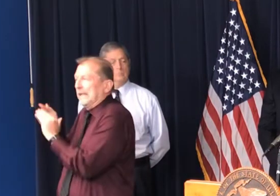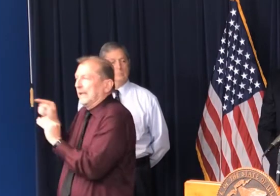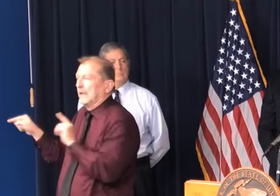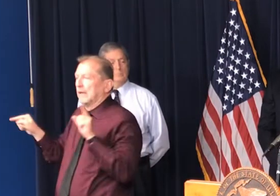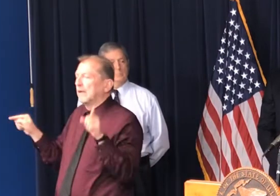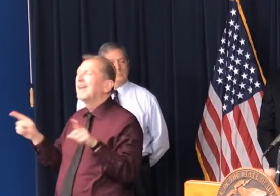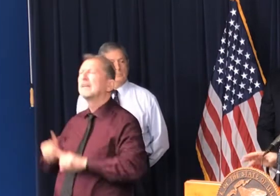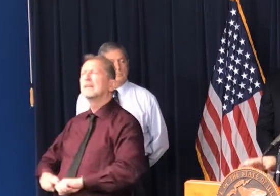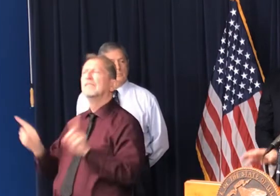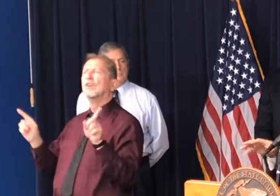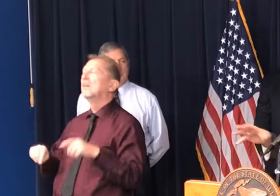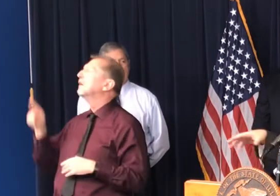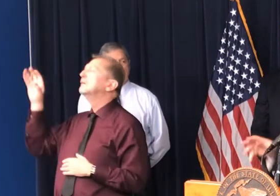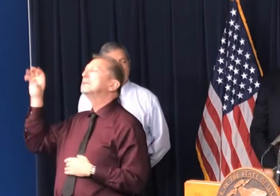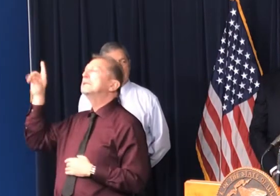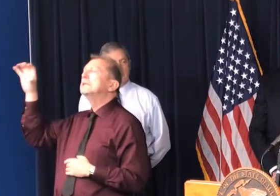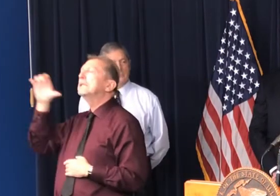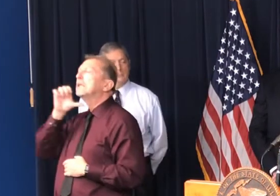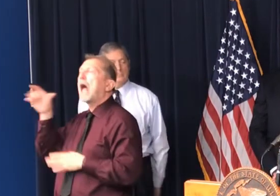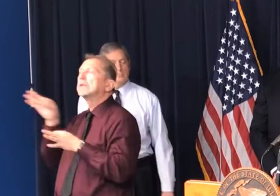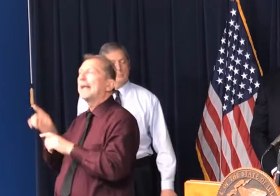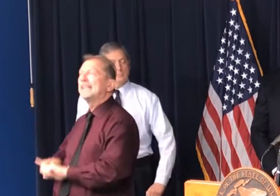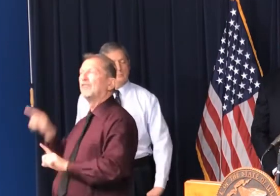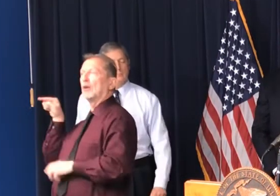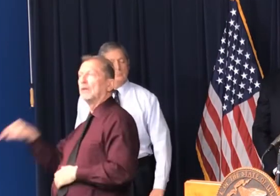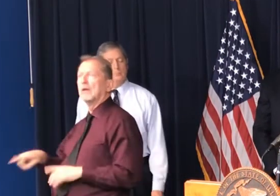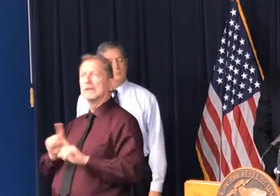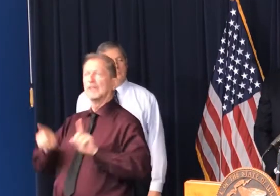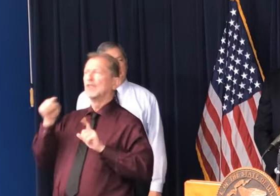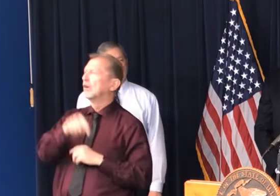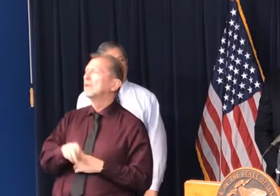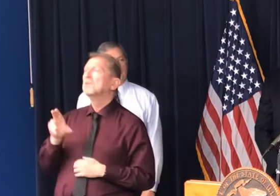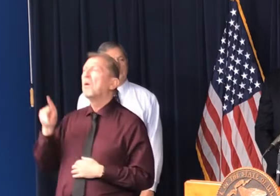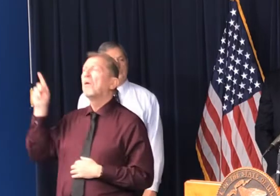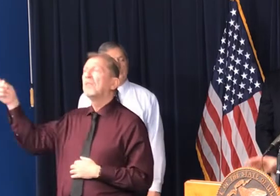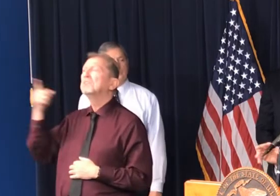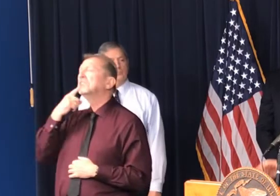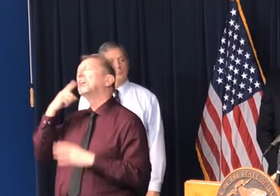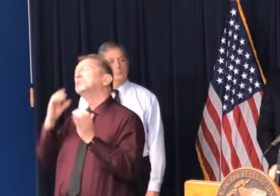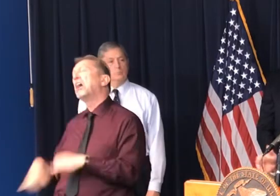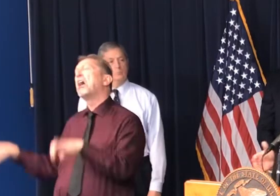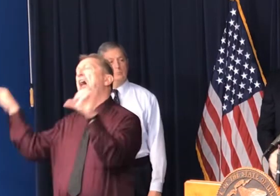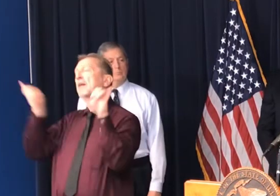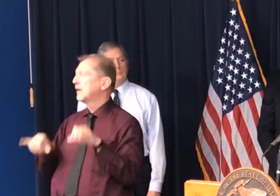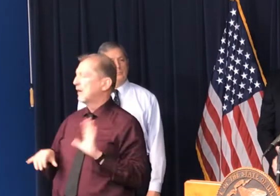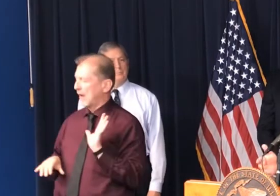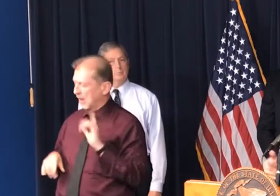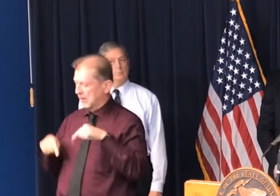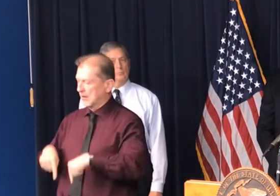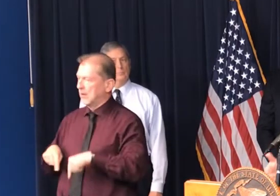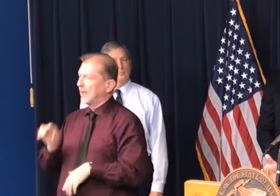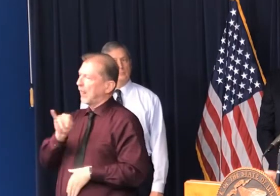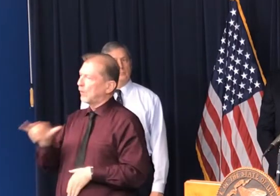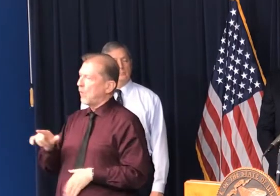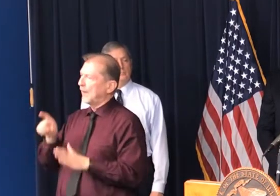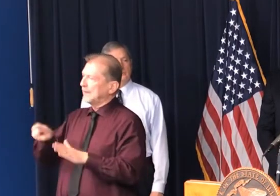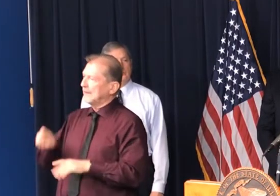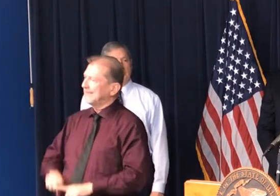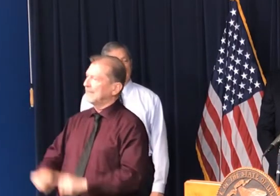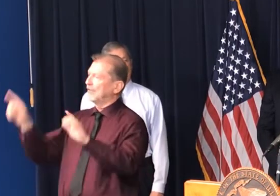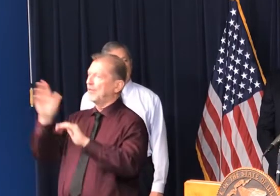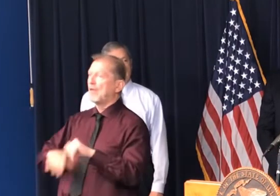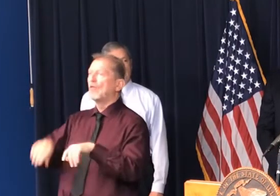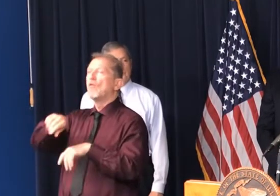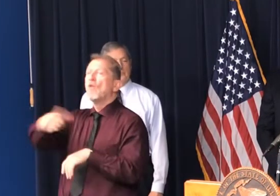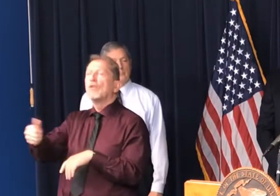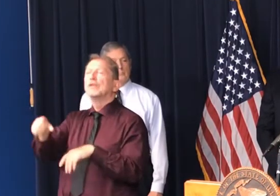in towns or cities in that state. And a small state might have different guidance than